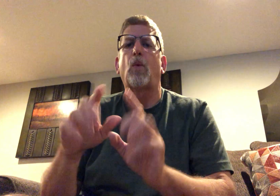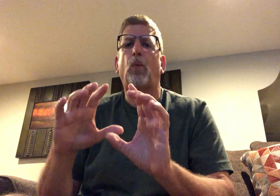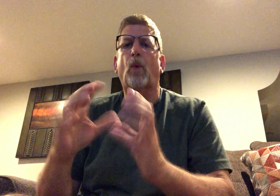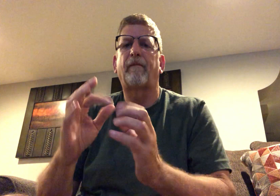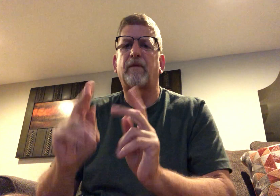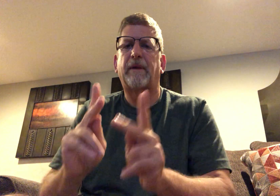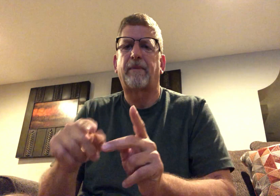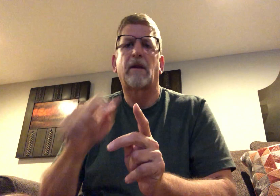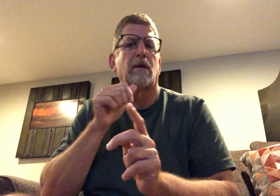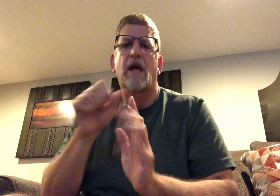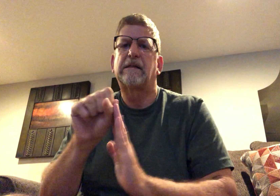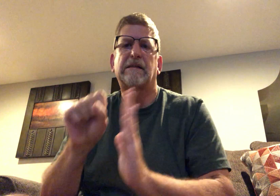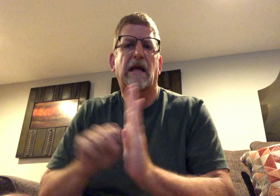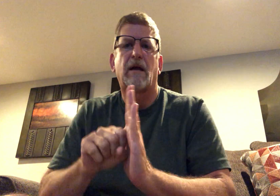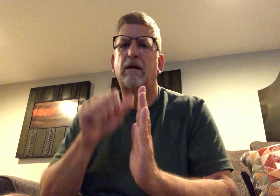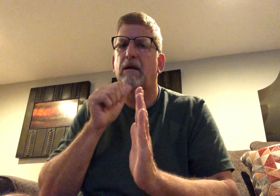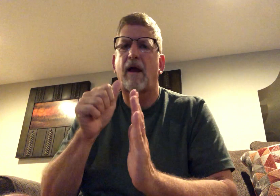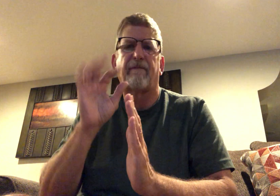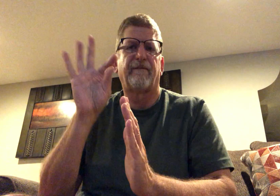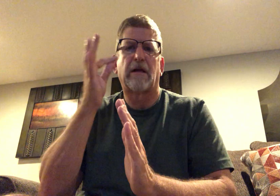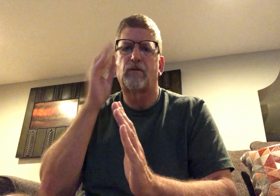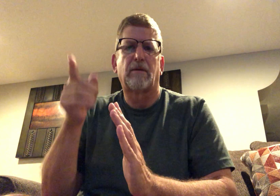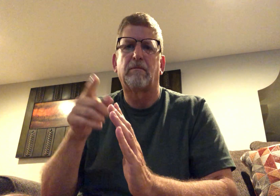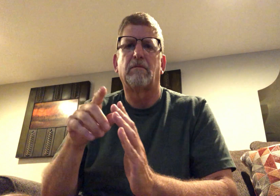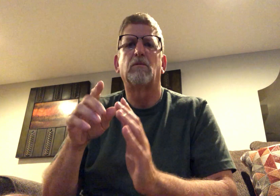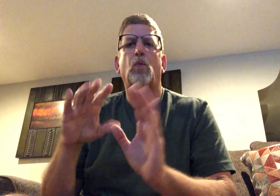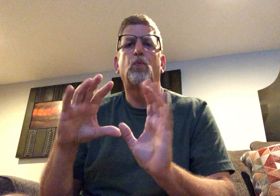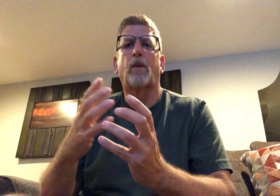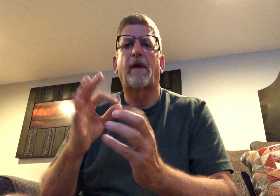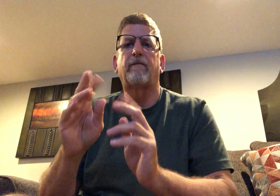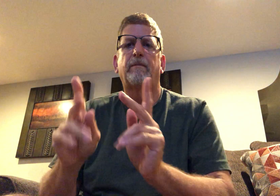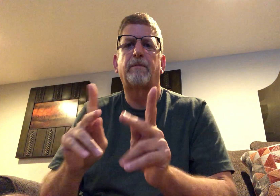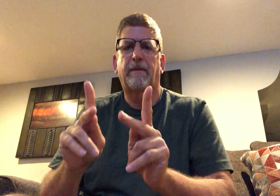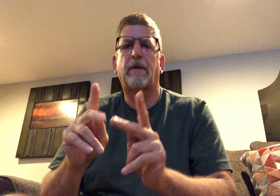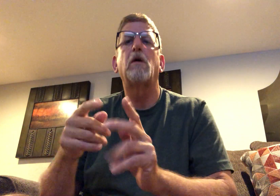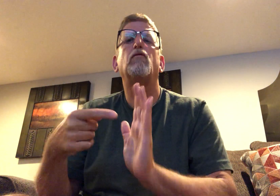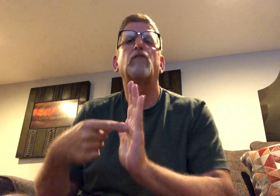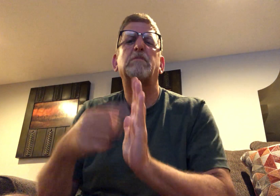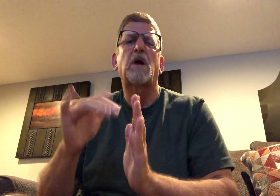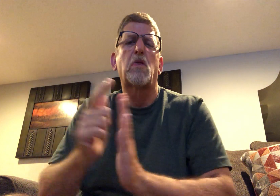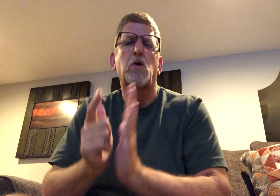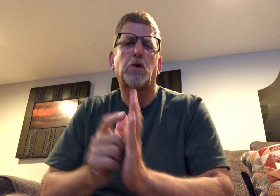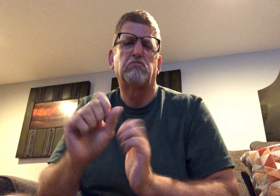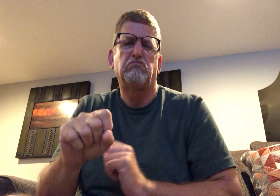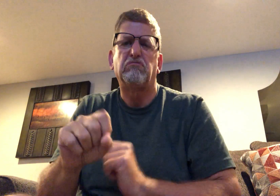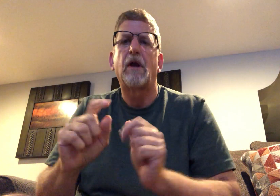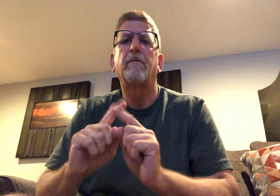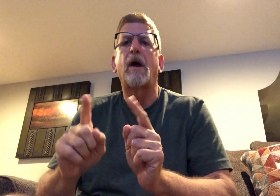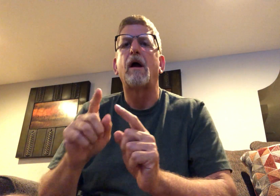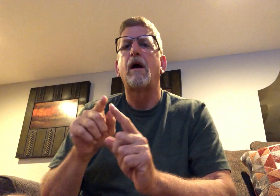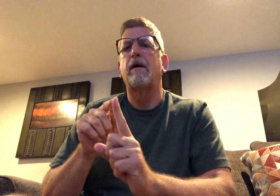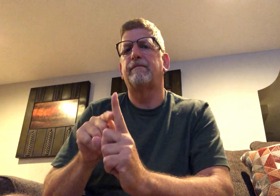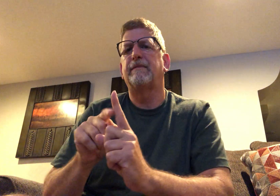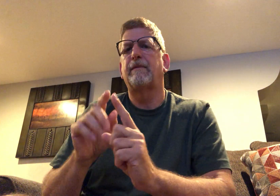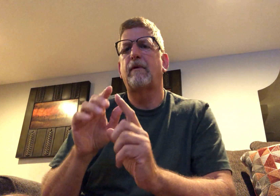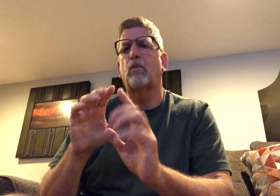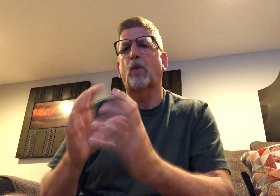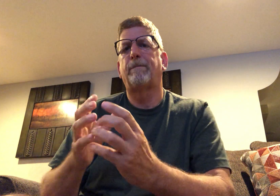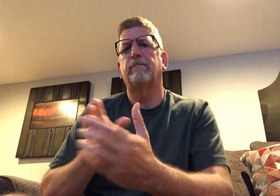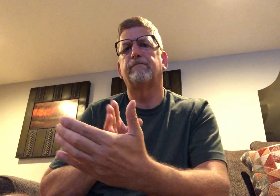innovate. We have to think outside the box or think outside the hive. Be Downtown installs beehives on corporate campuses and